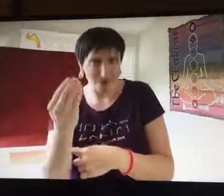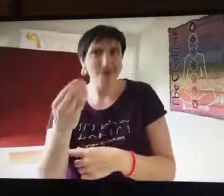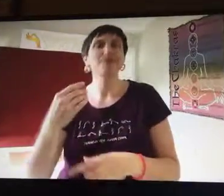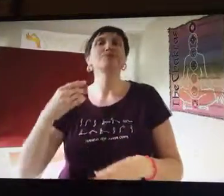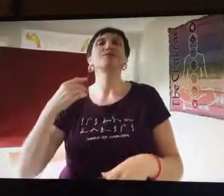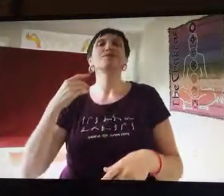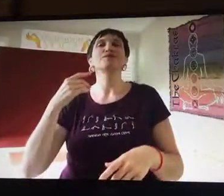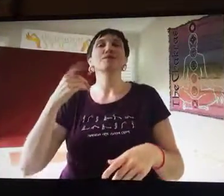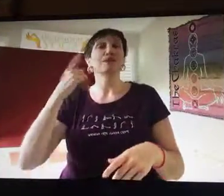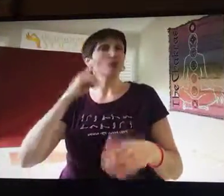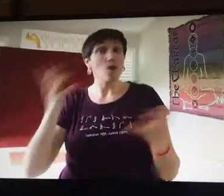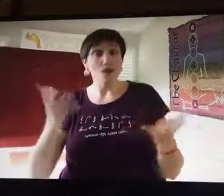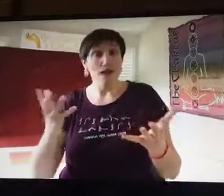in July 2014